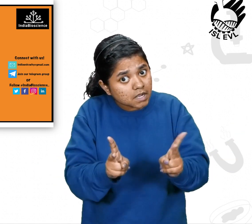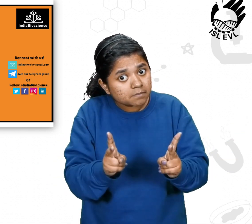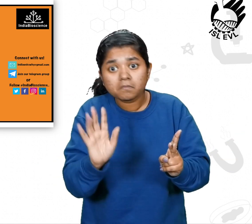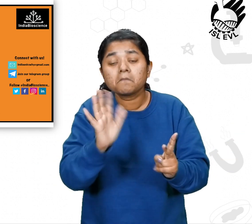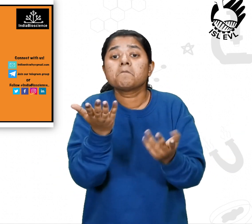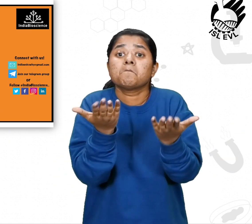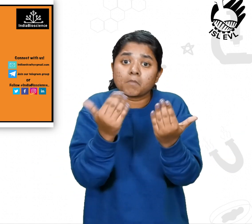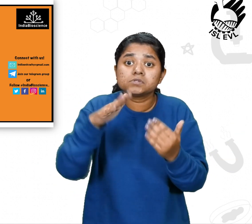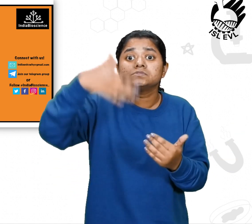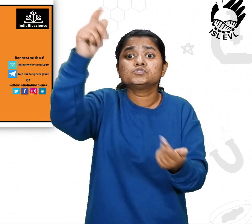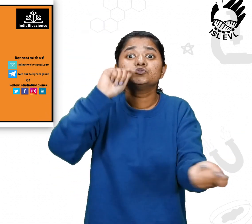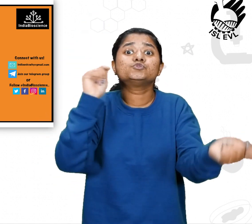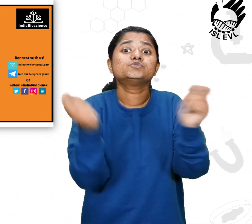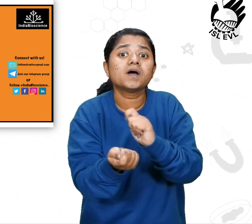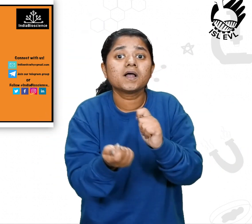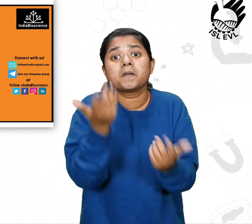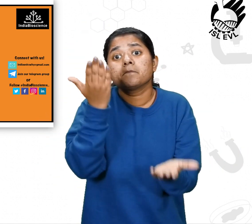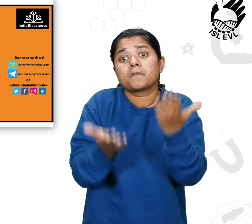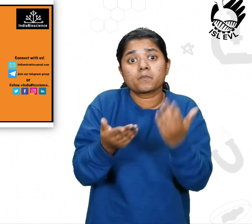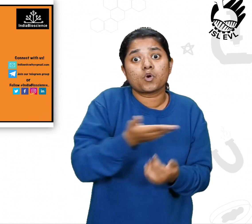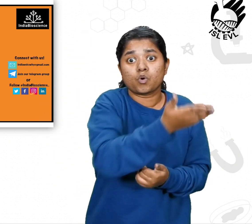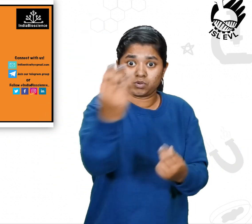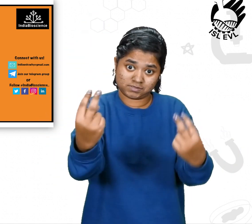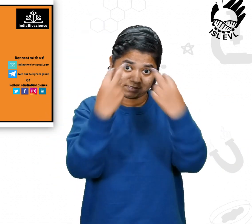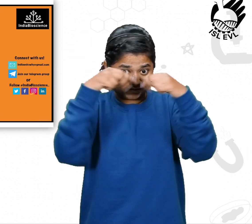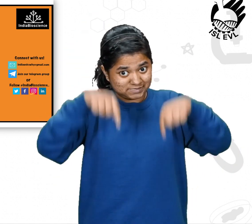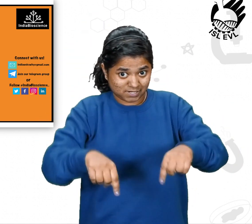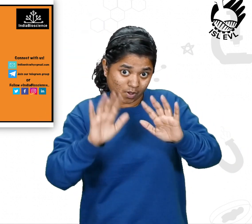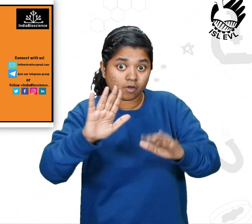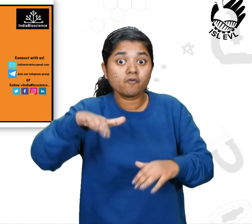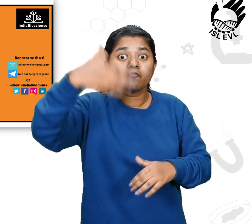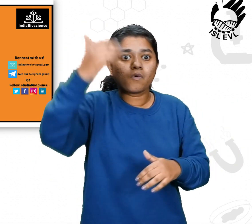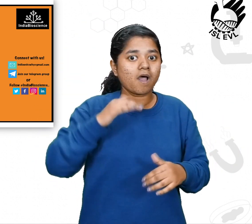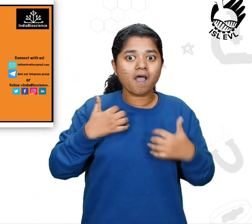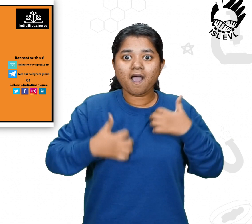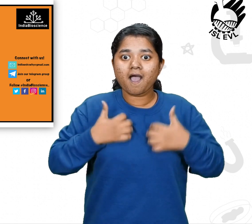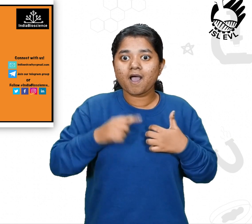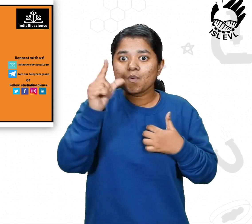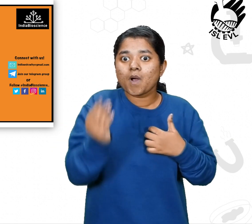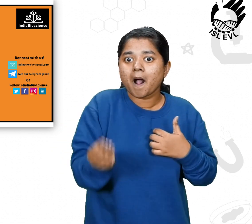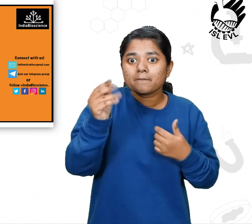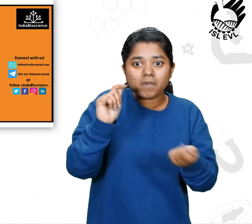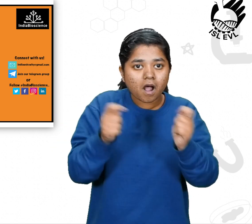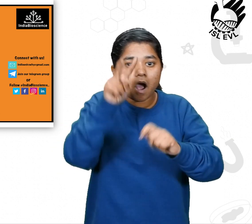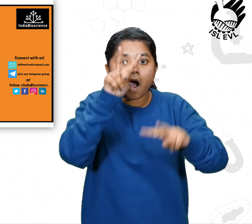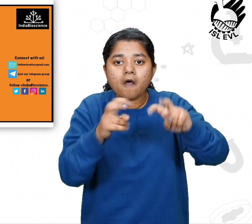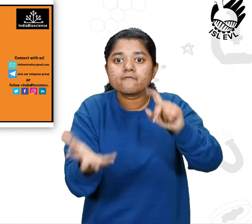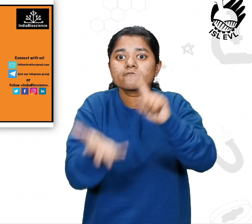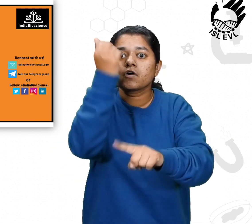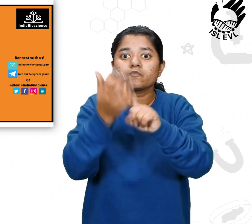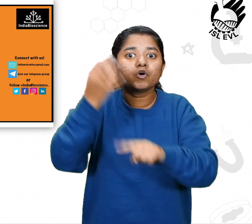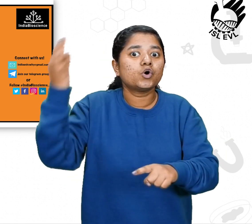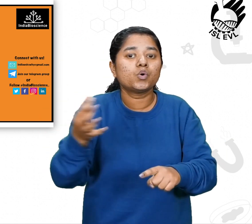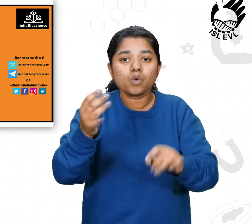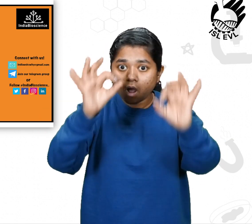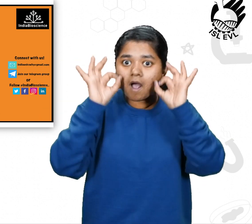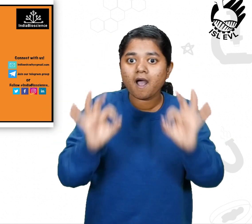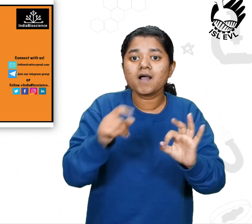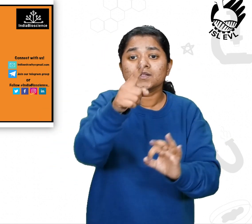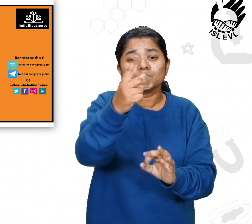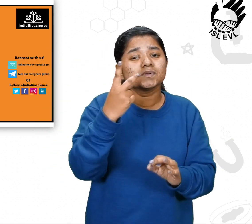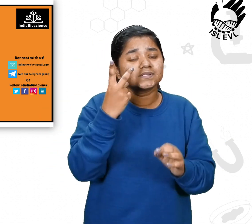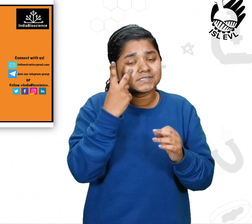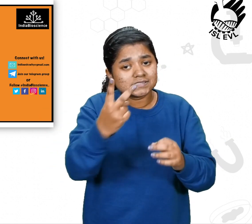future might study these birds and find something about them that we never knew before. So stay curious and